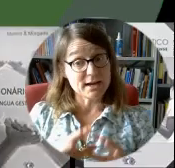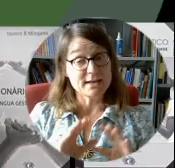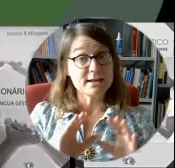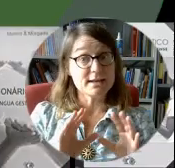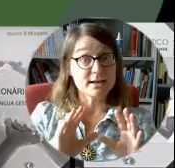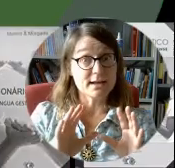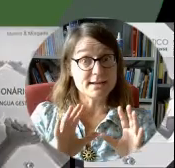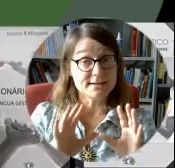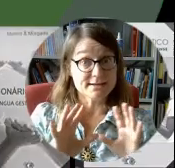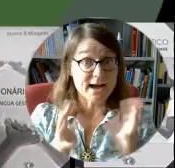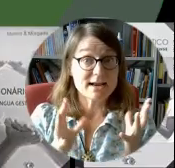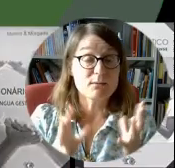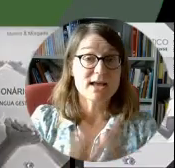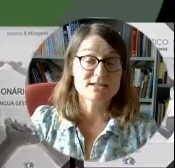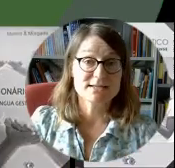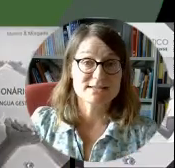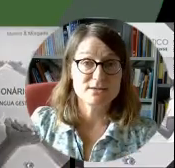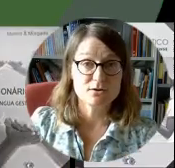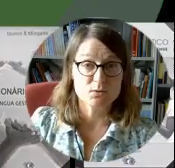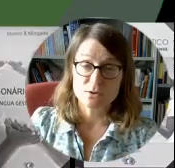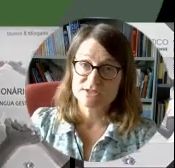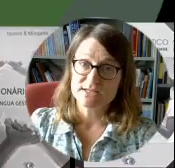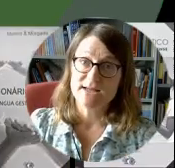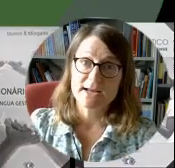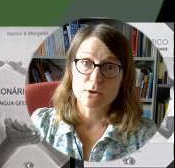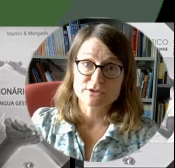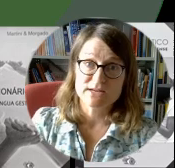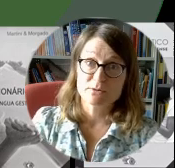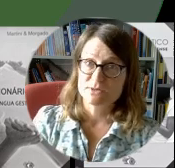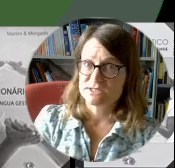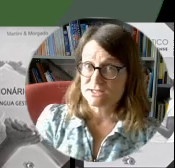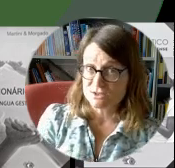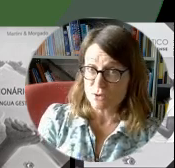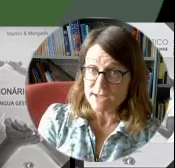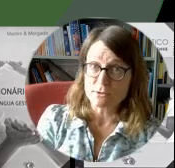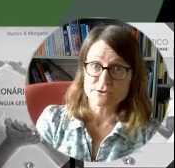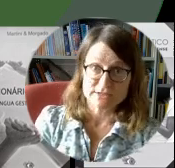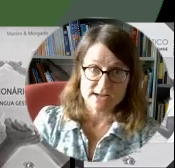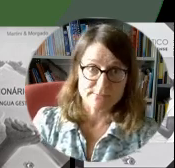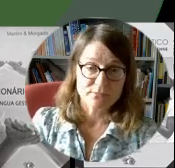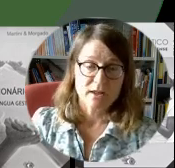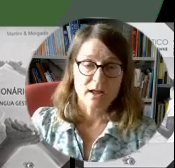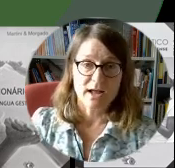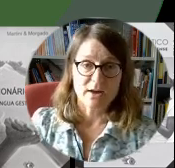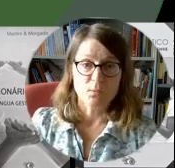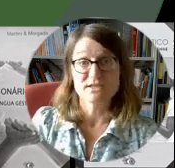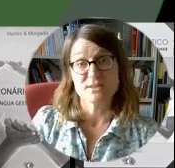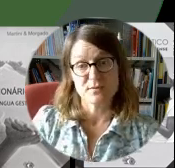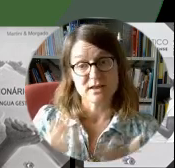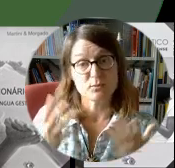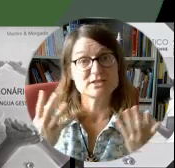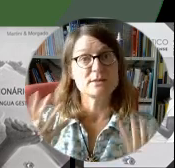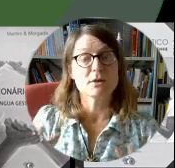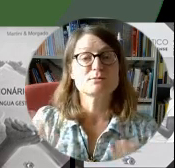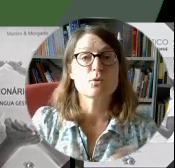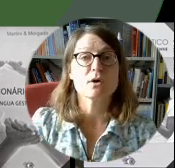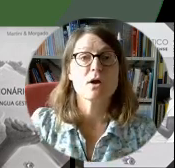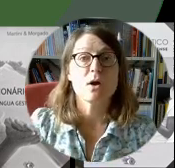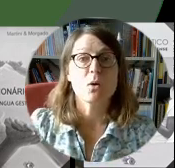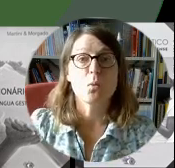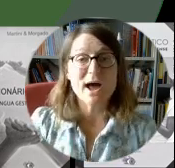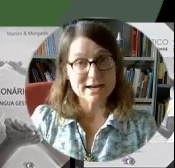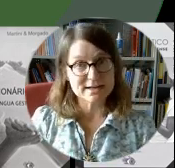So in Ghana, we don't see diglossia, but we see triglossia, which is something that we see much